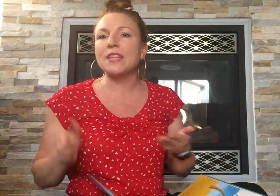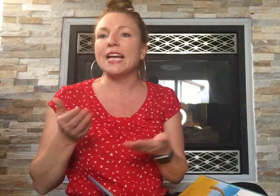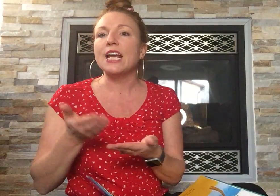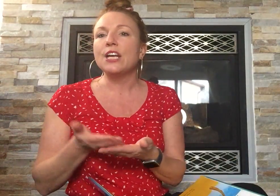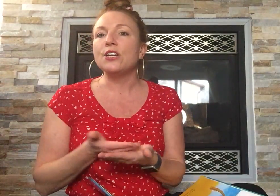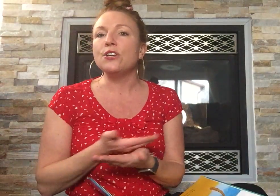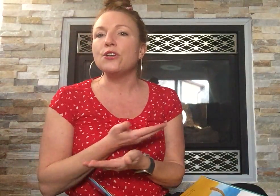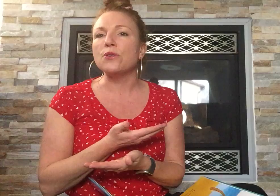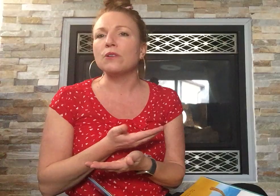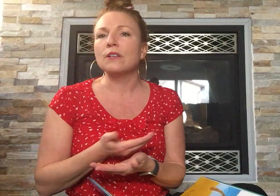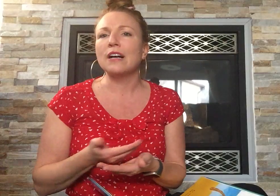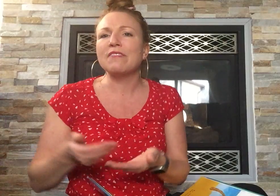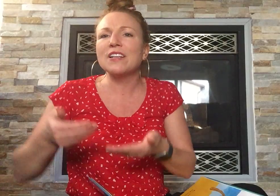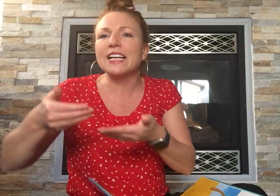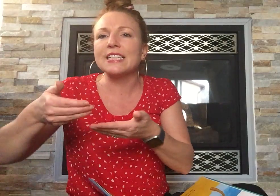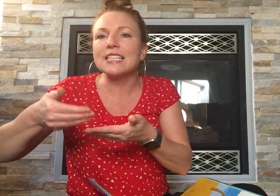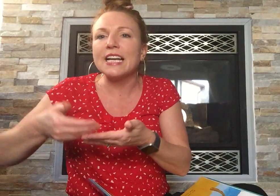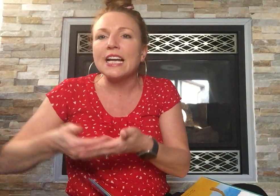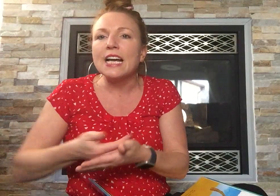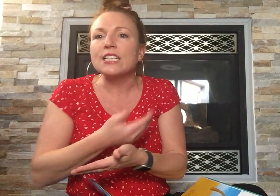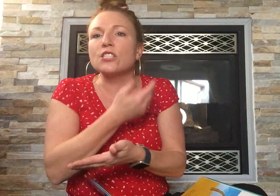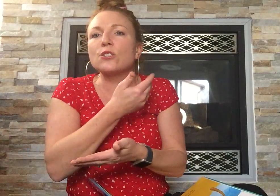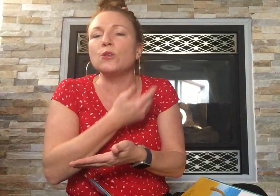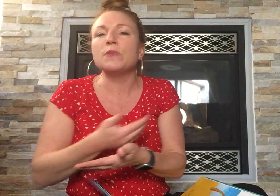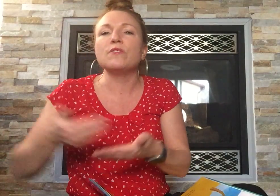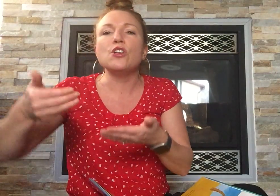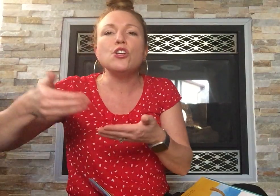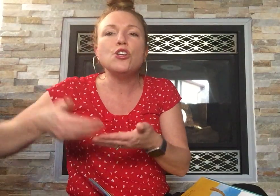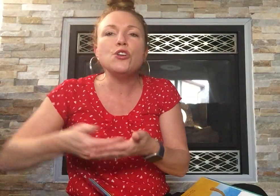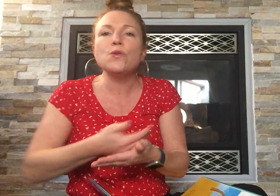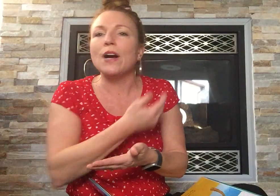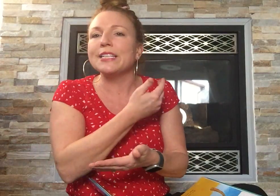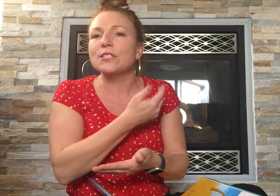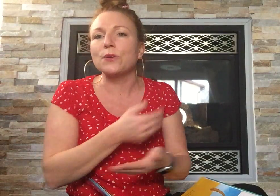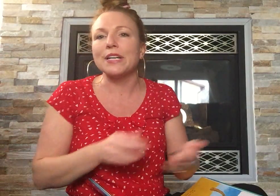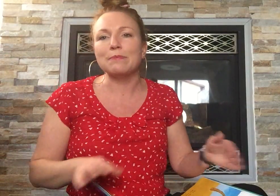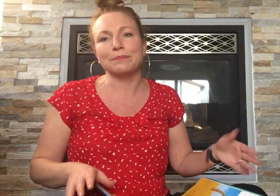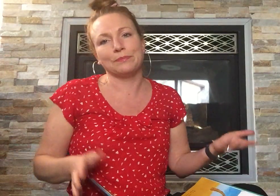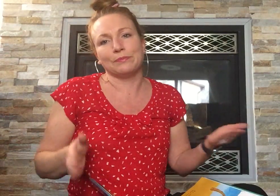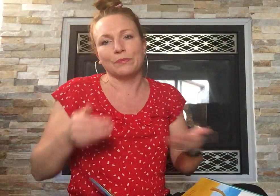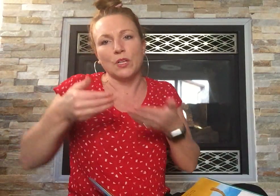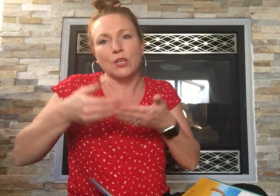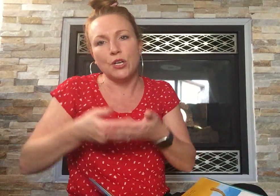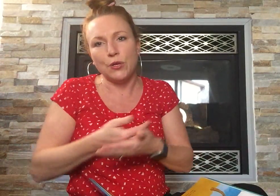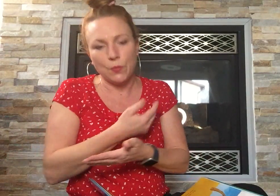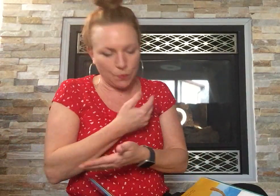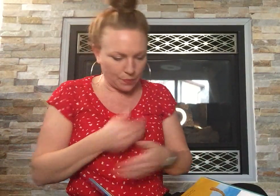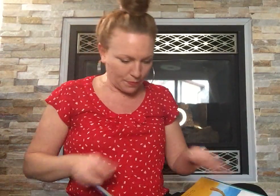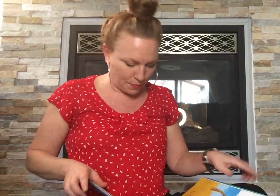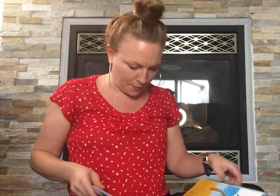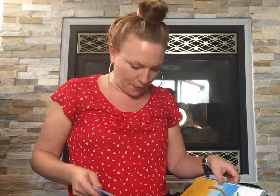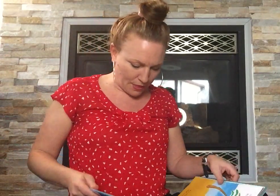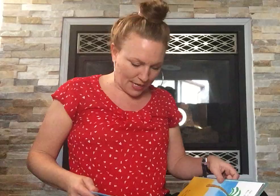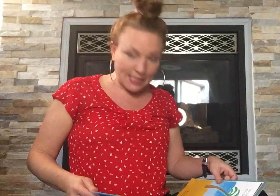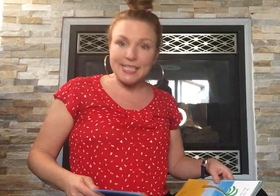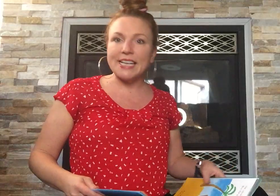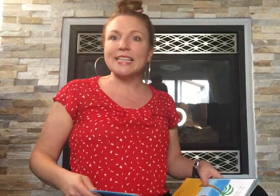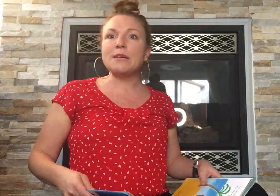something new. I feel like it's like a scoop of new ice cream. New. Suddenly,